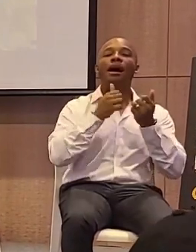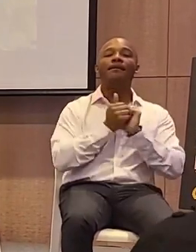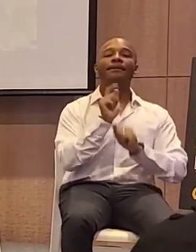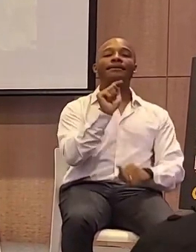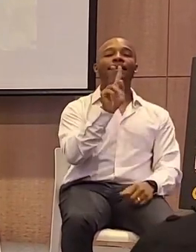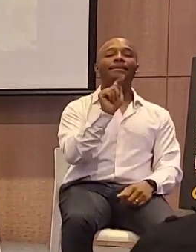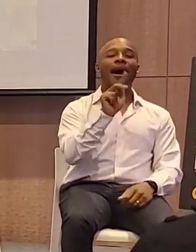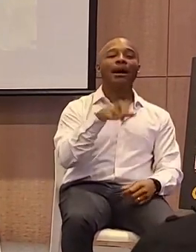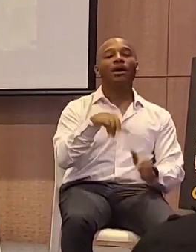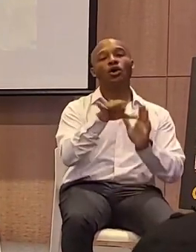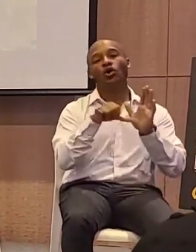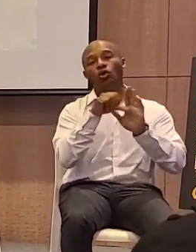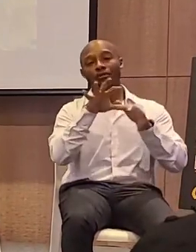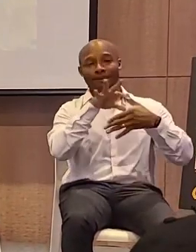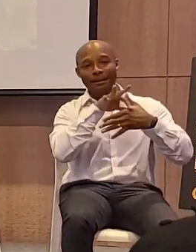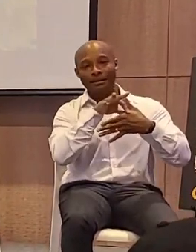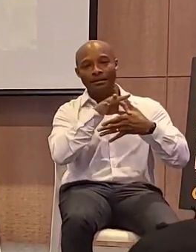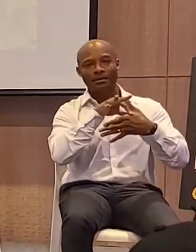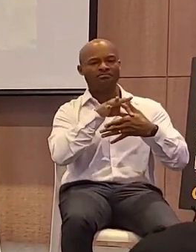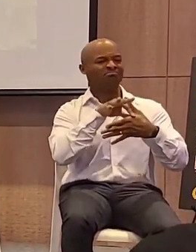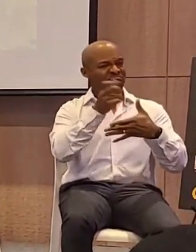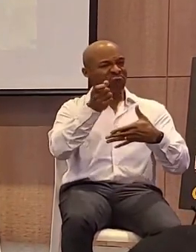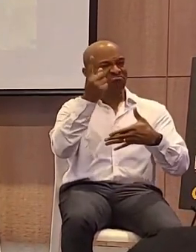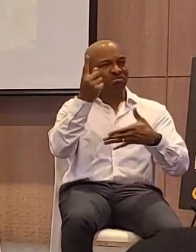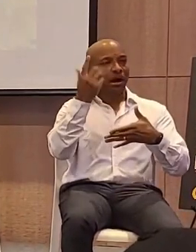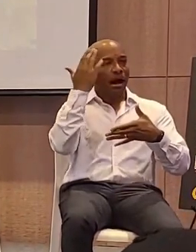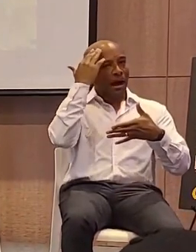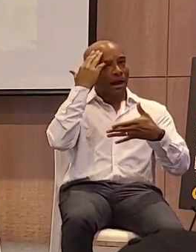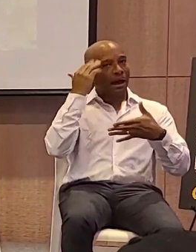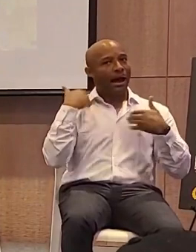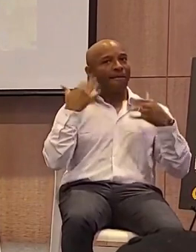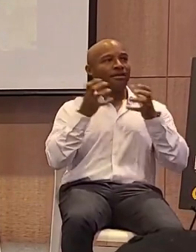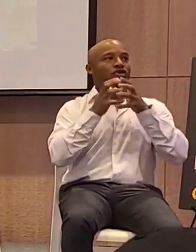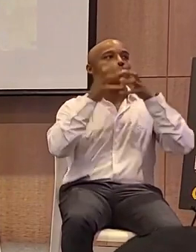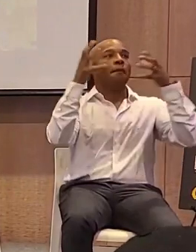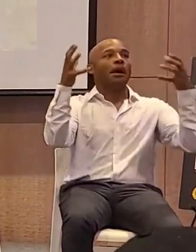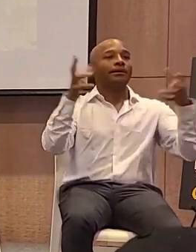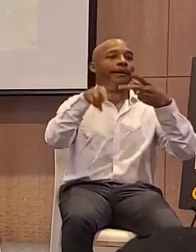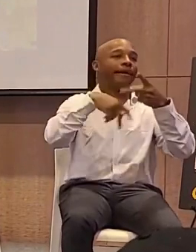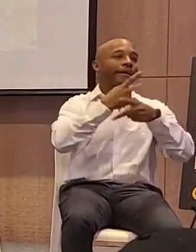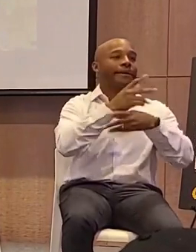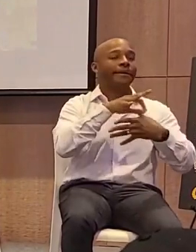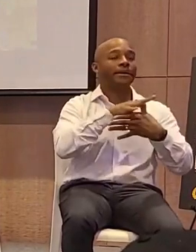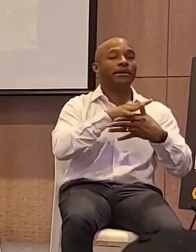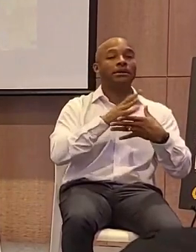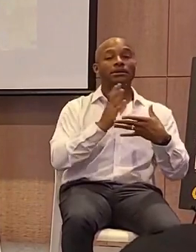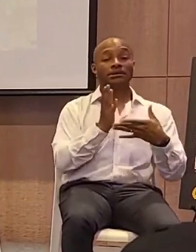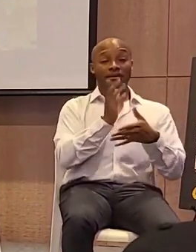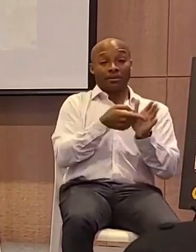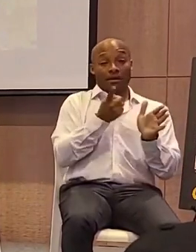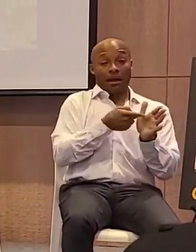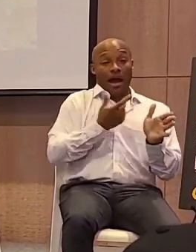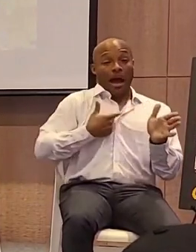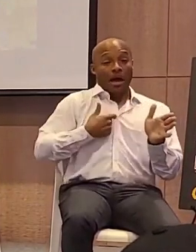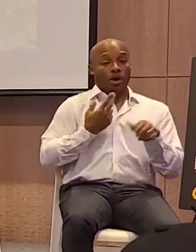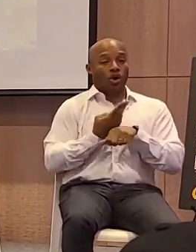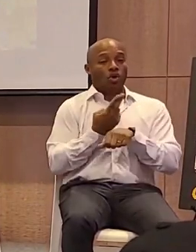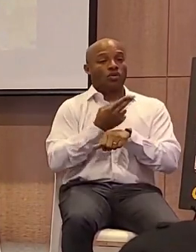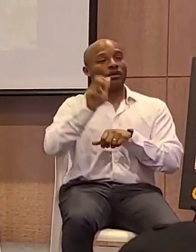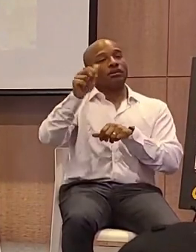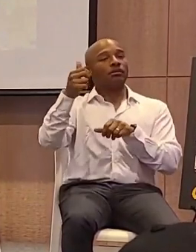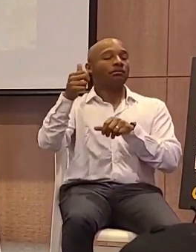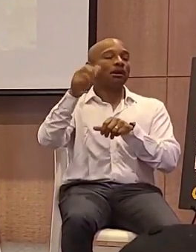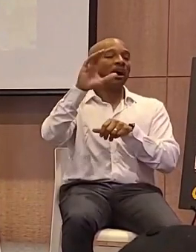you know, so much kind of content that, you know, I sometimes put cover songs on my TikTok, or I do cat and dog